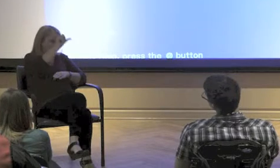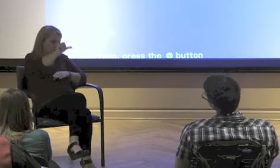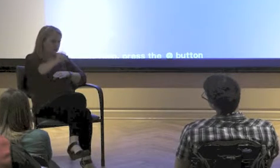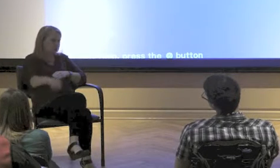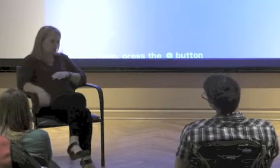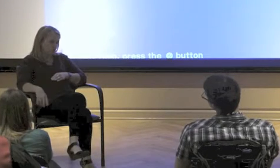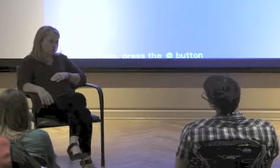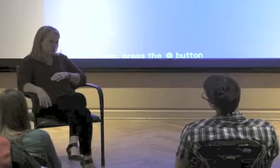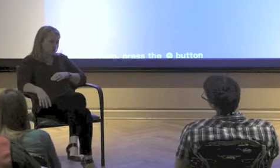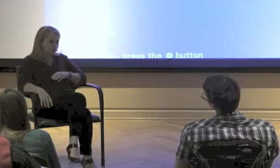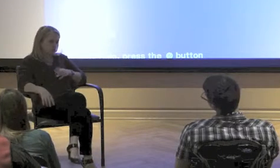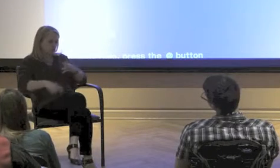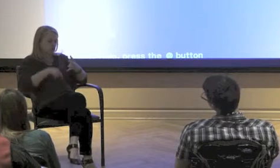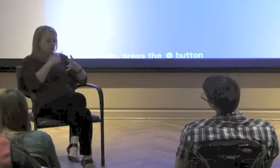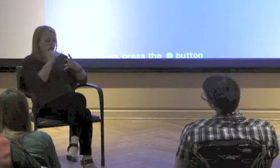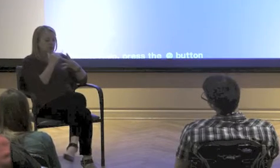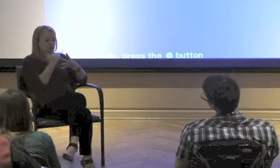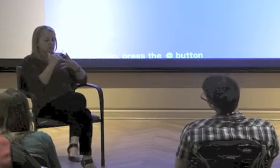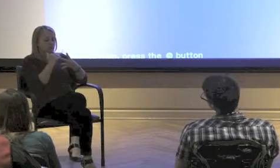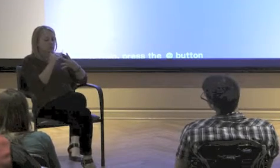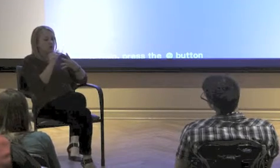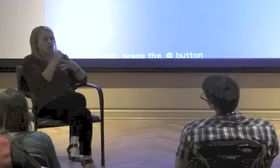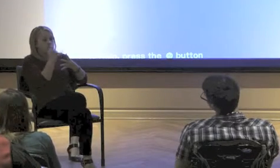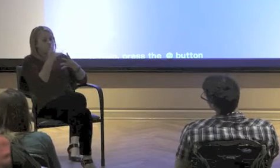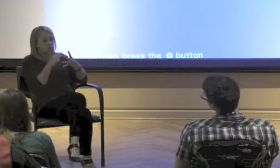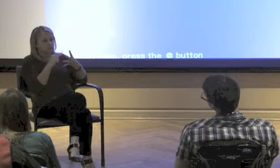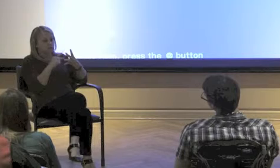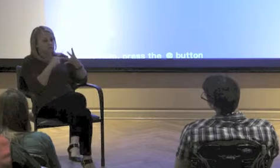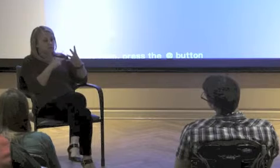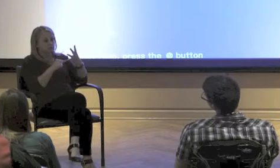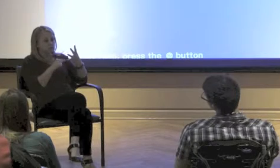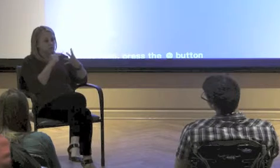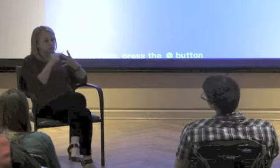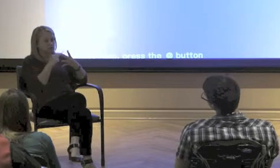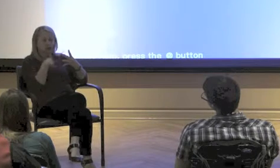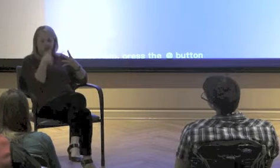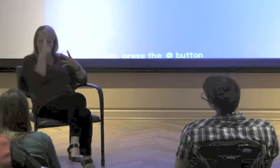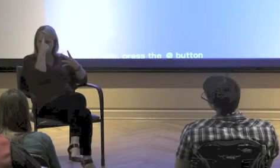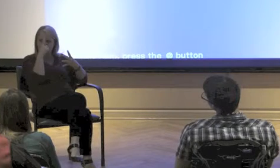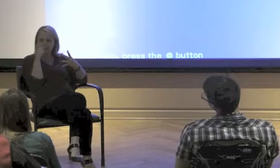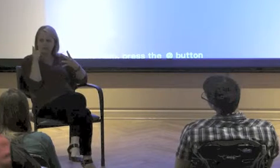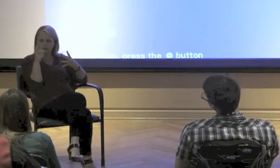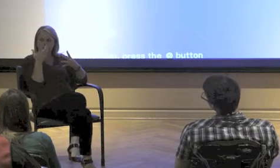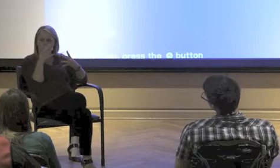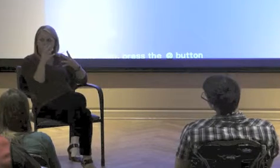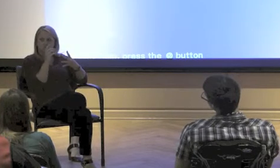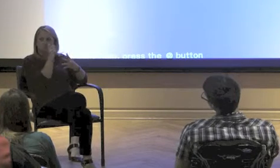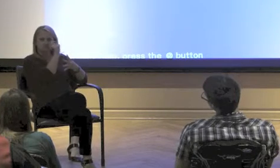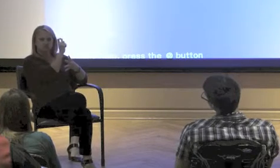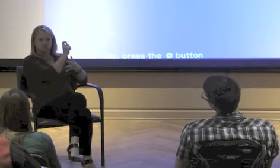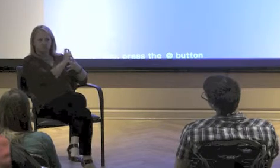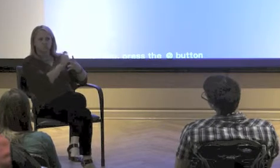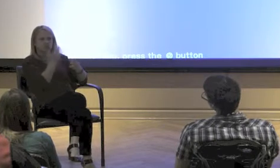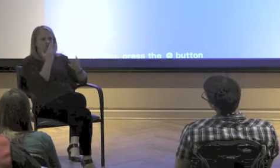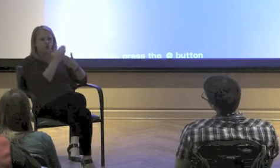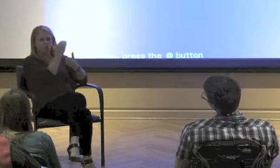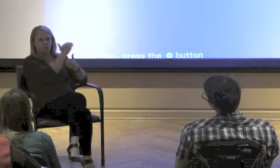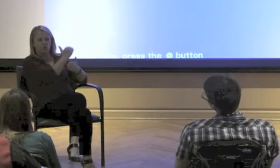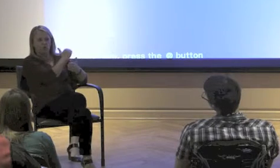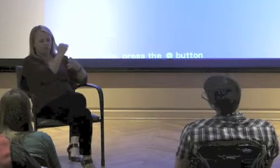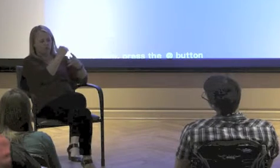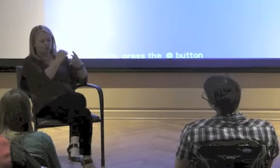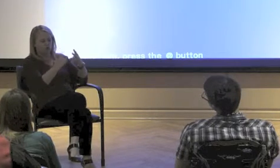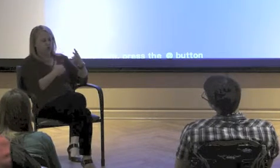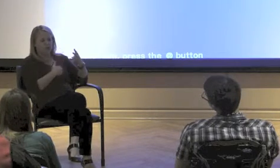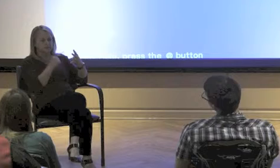fulfilling life. The other ones, I think Dr. Cartwright put them in a pretty good order, although I did not